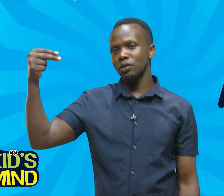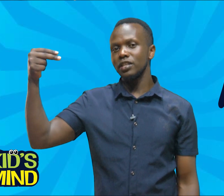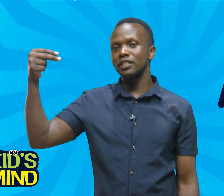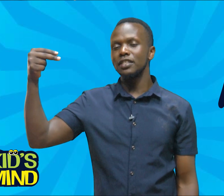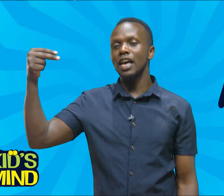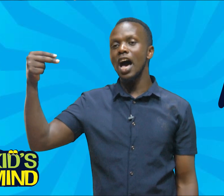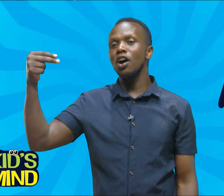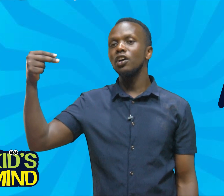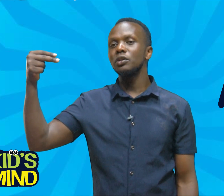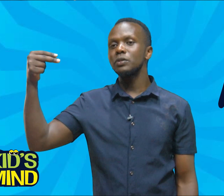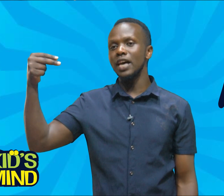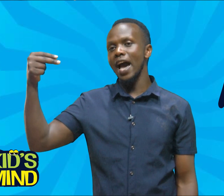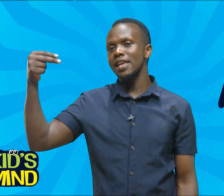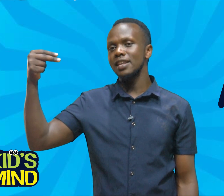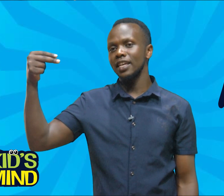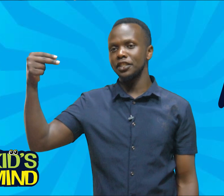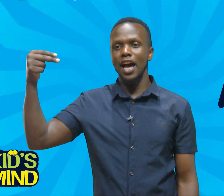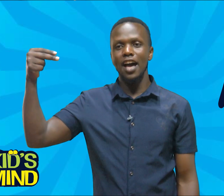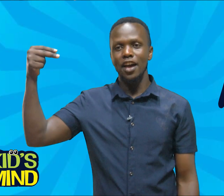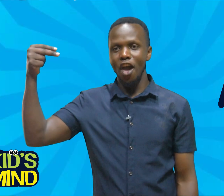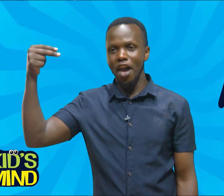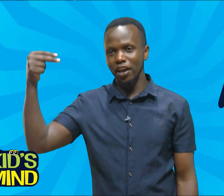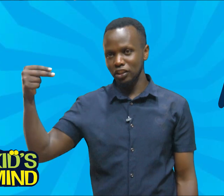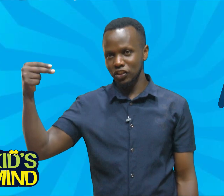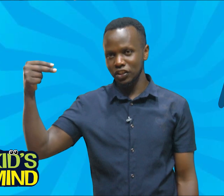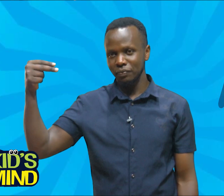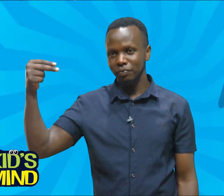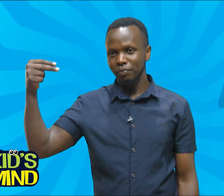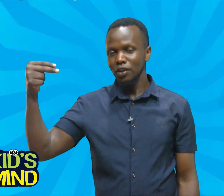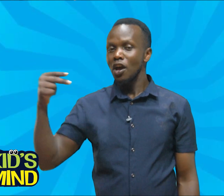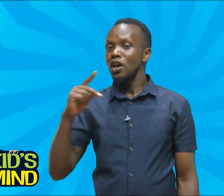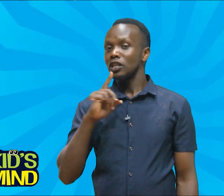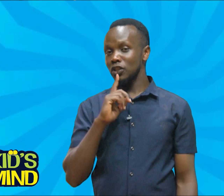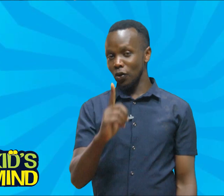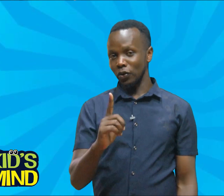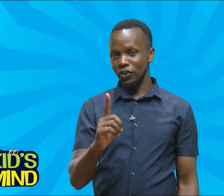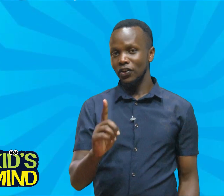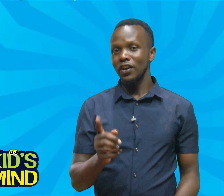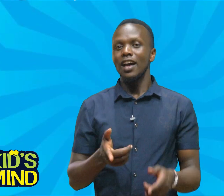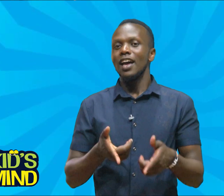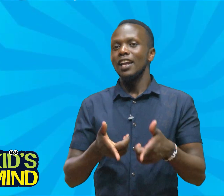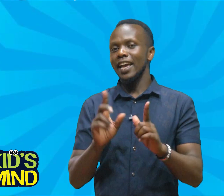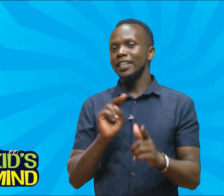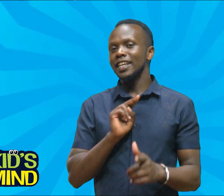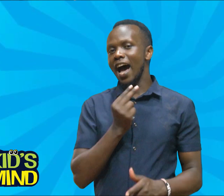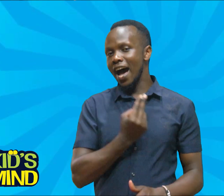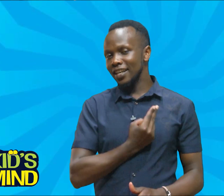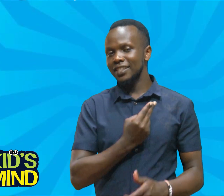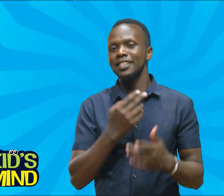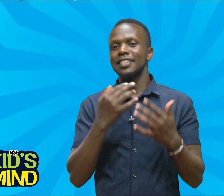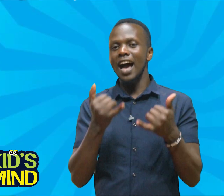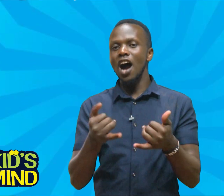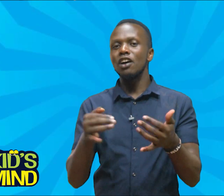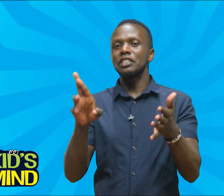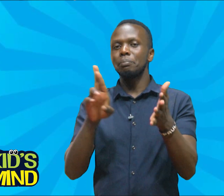this is how you sign letter H. So, Let us now